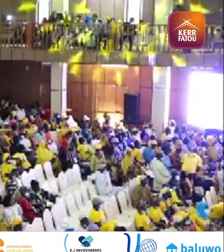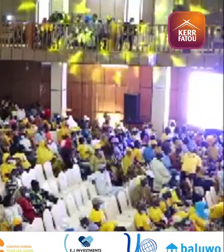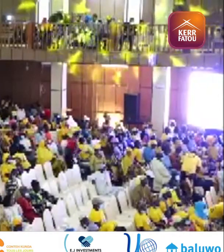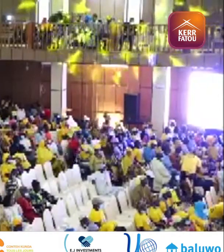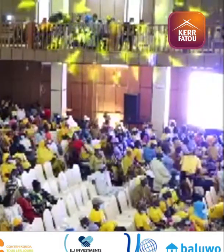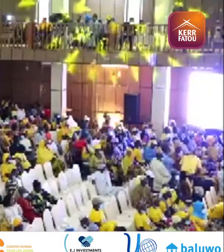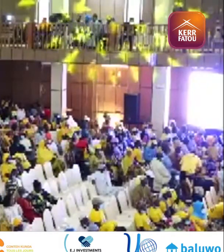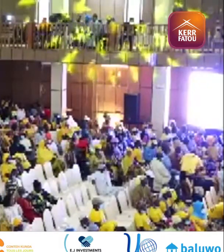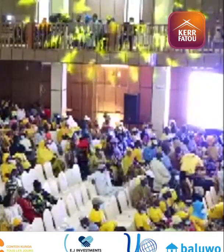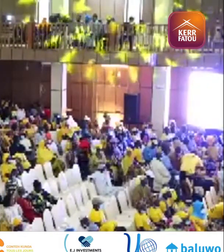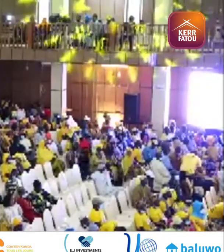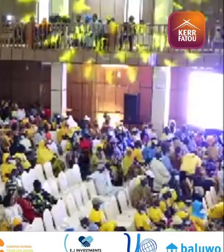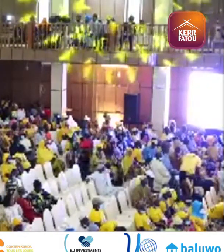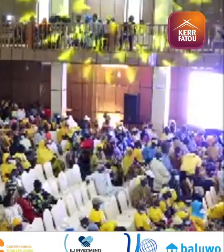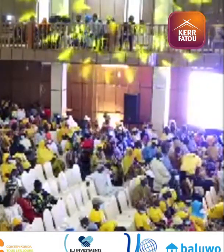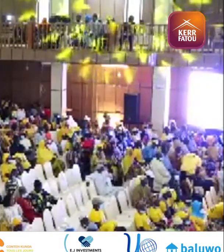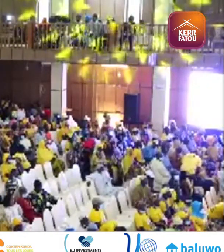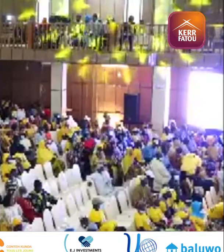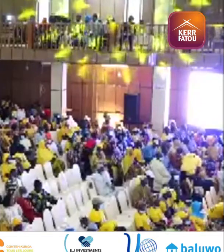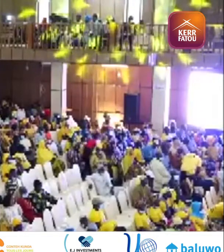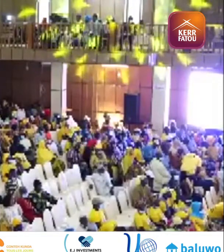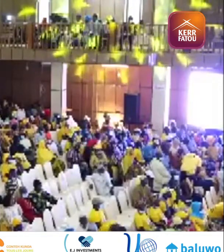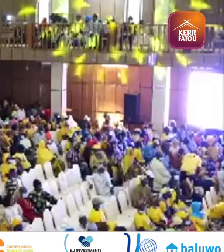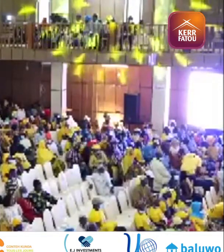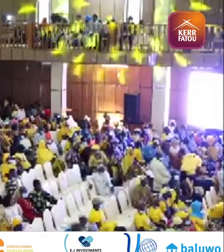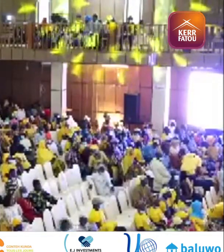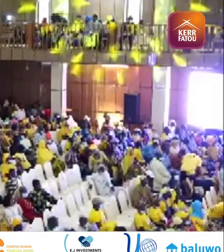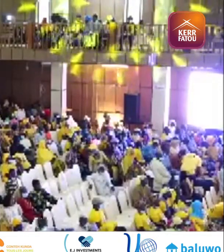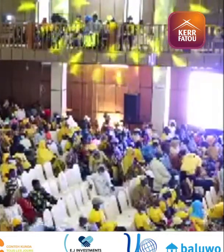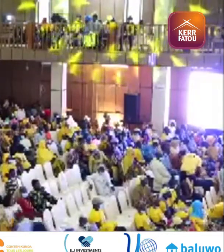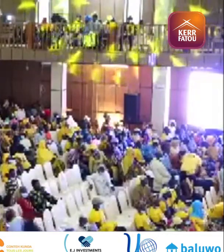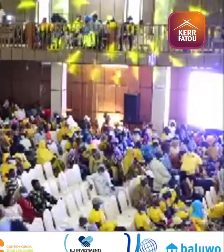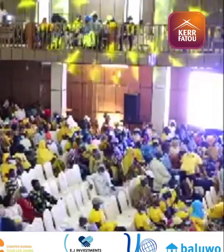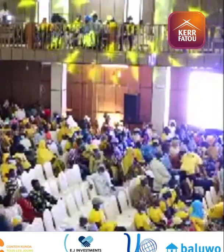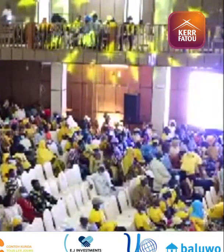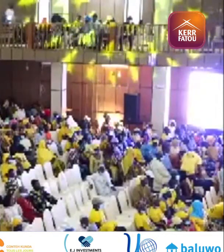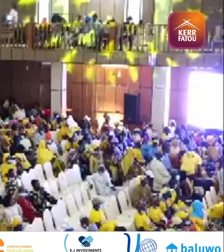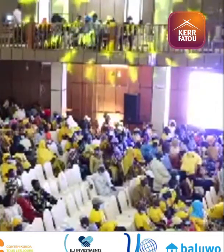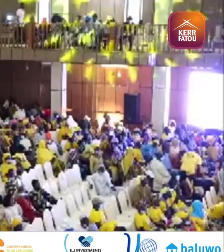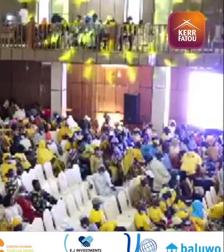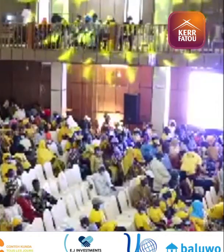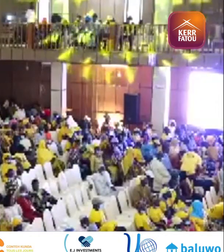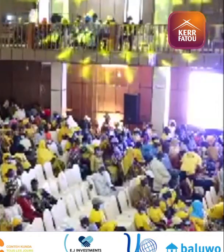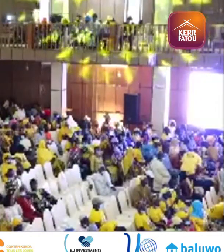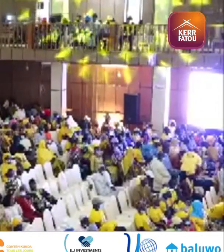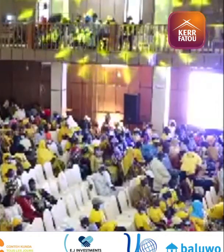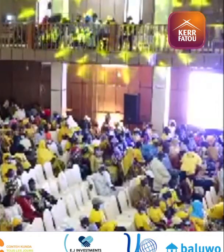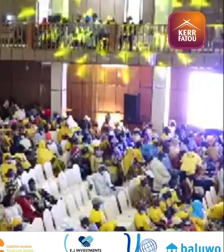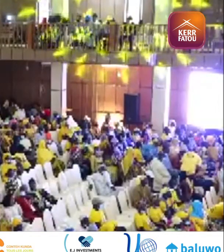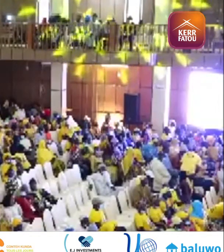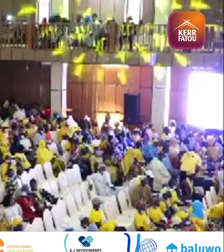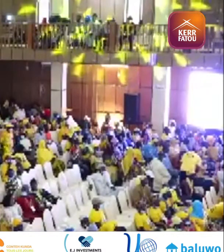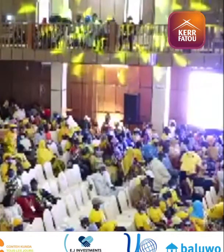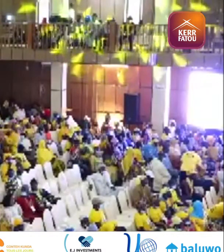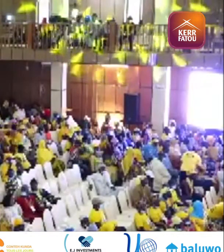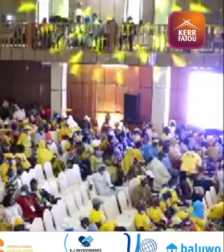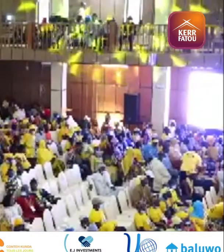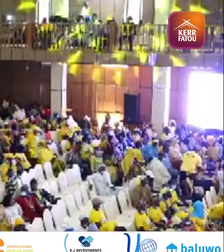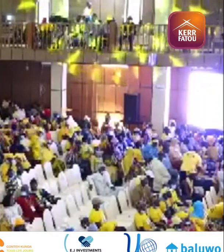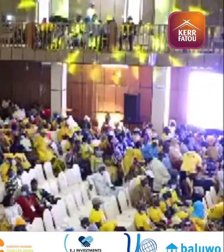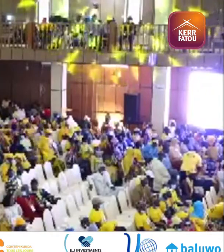was really one that was financed by the people of